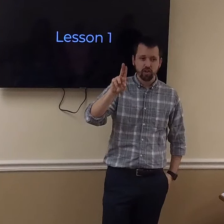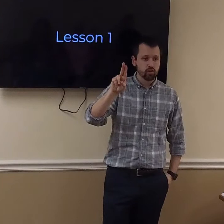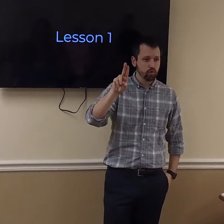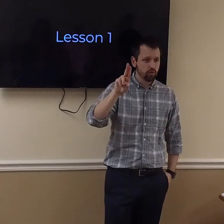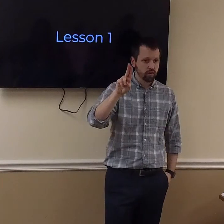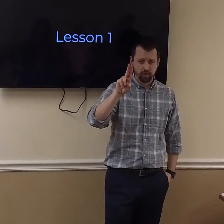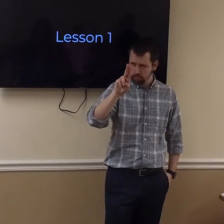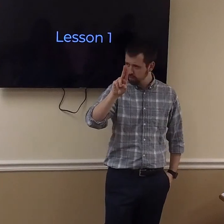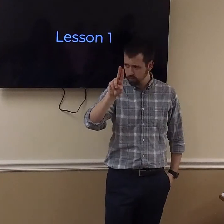U,